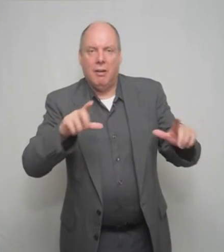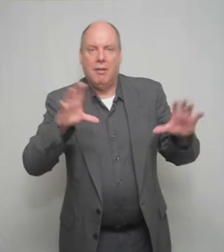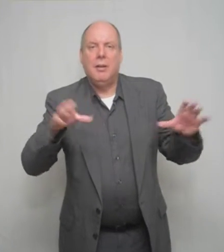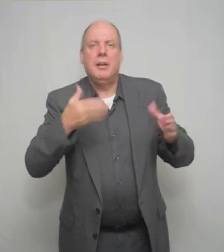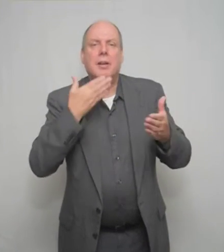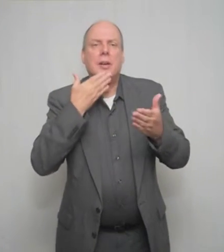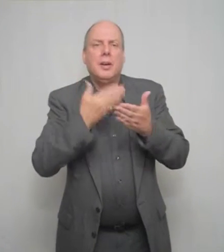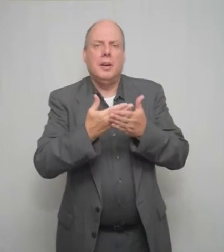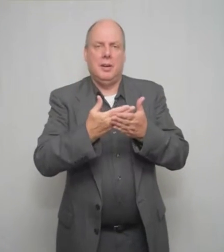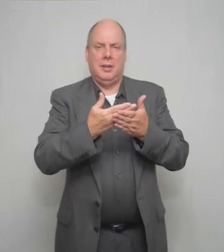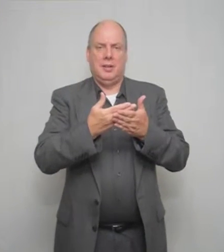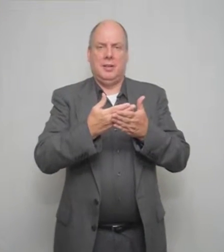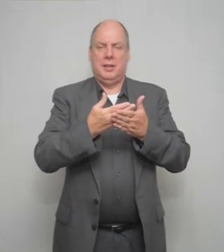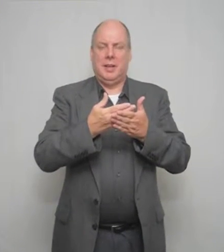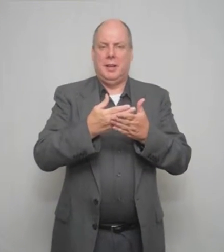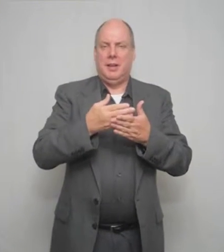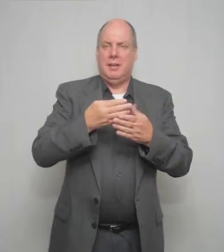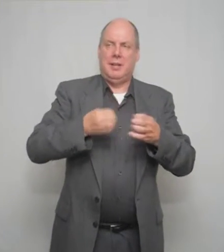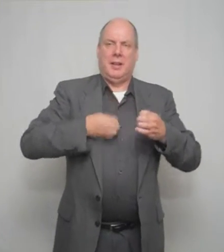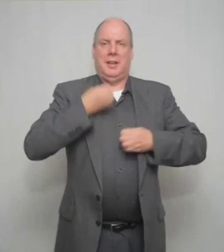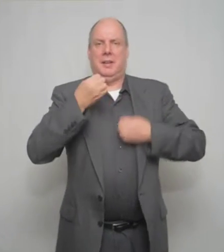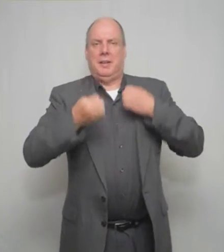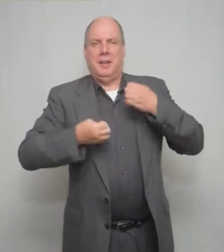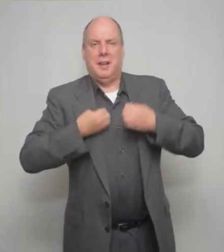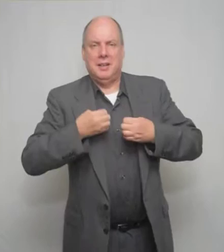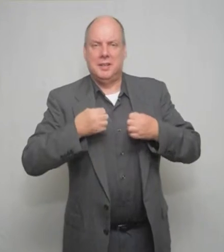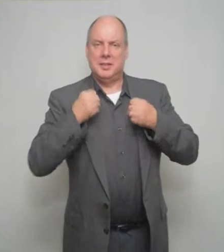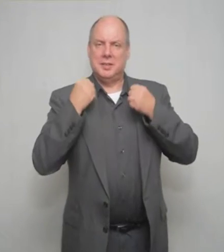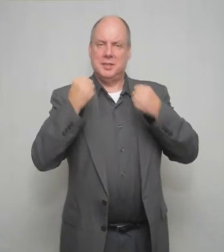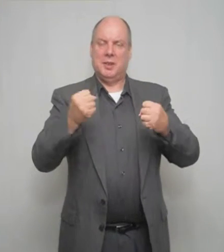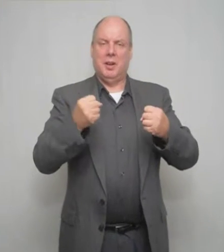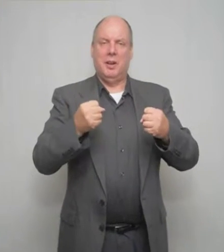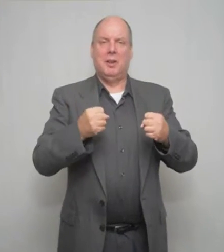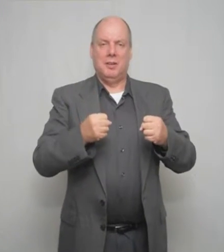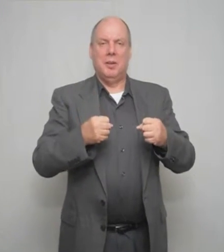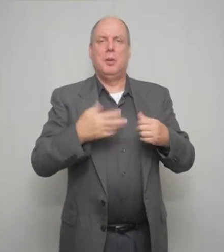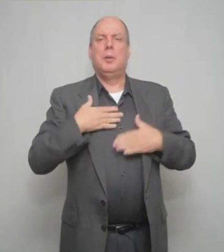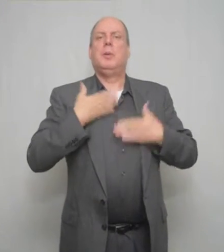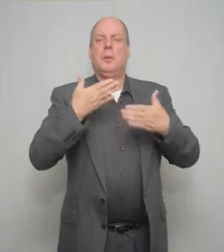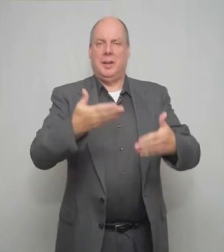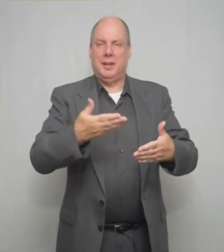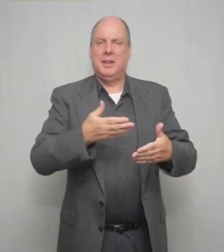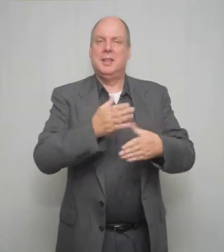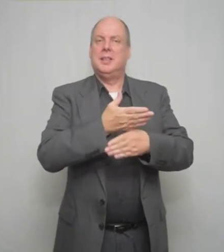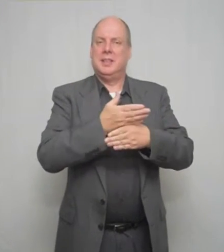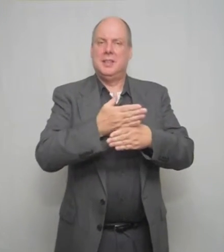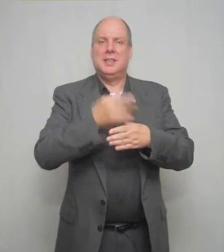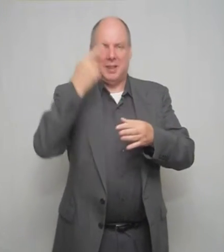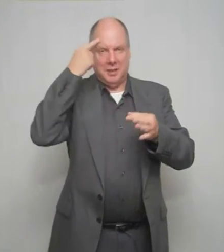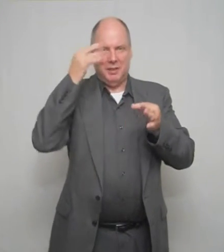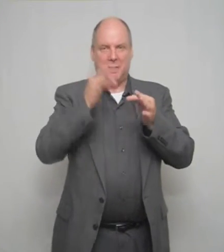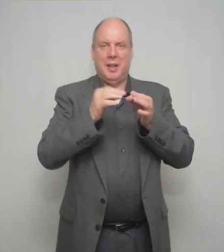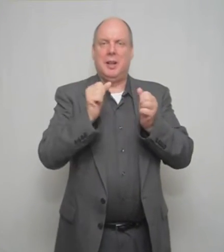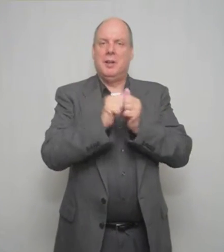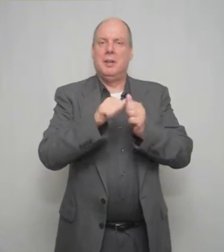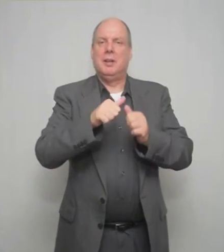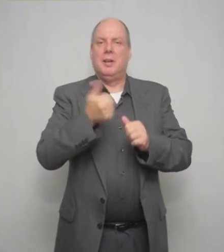And they all really did a good job. They were very expressive, and they were willing to share their faith with each